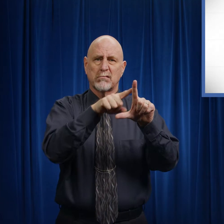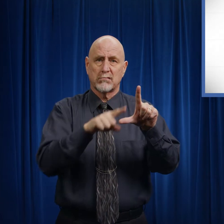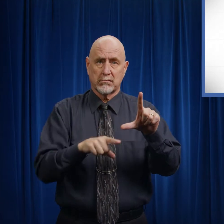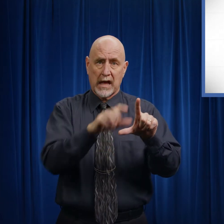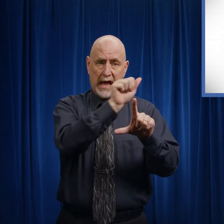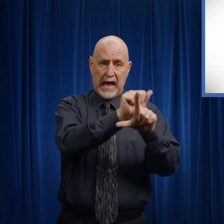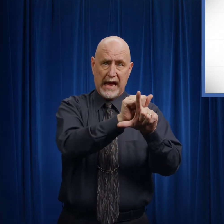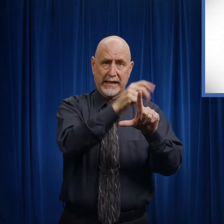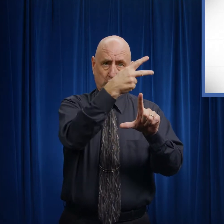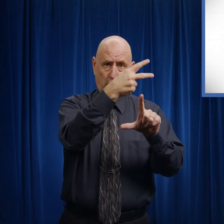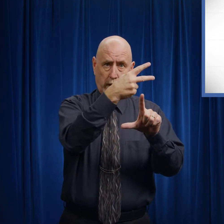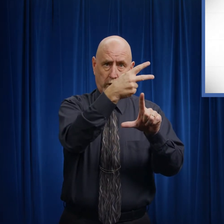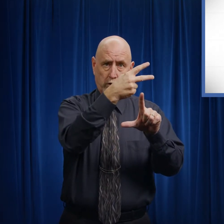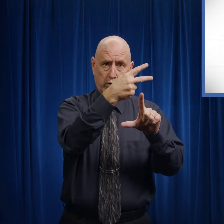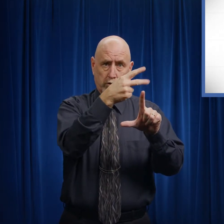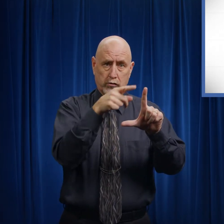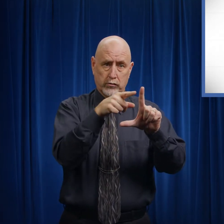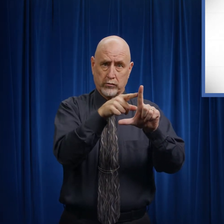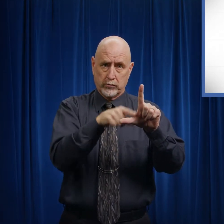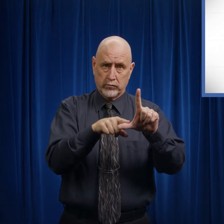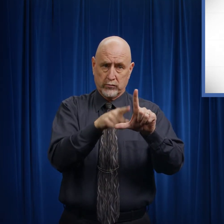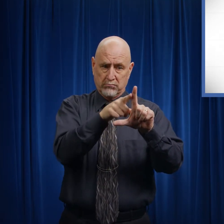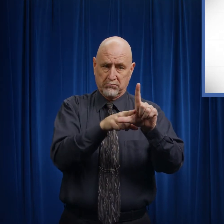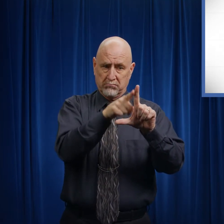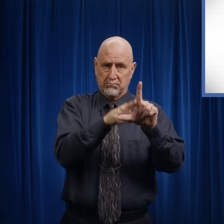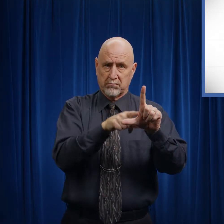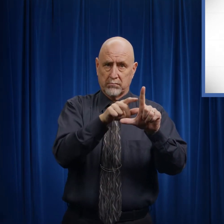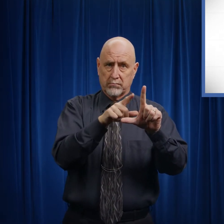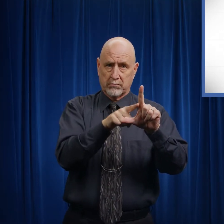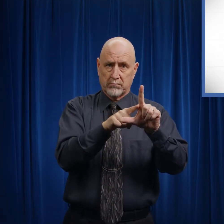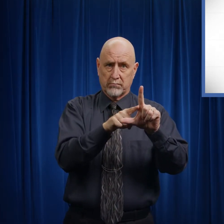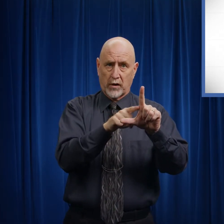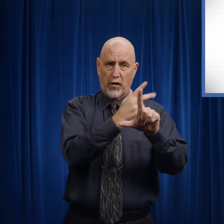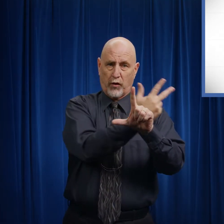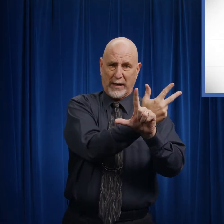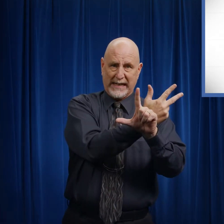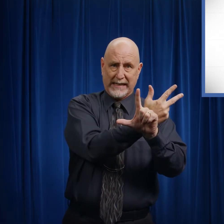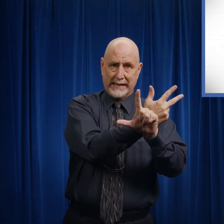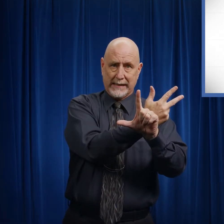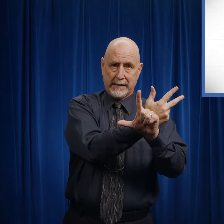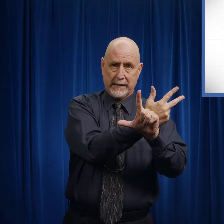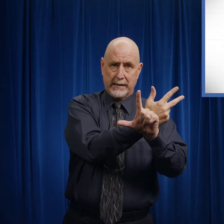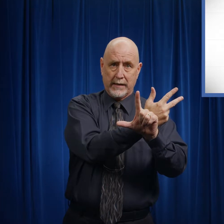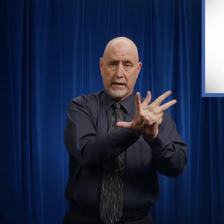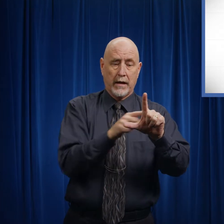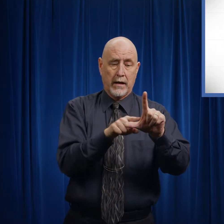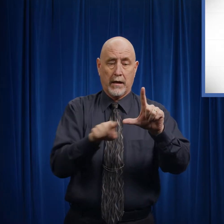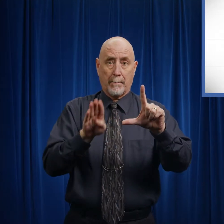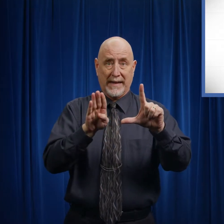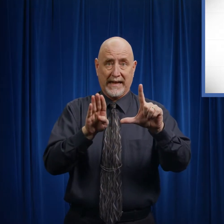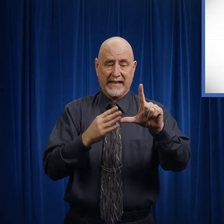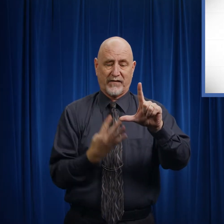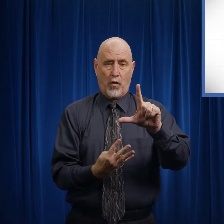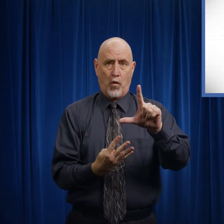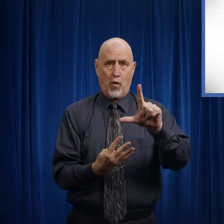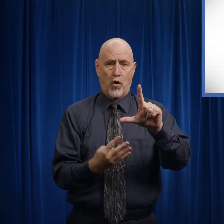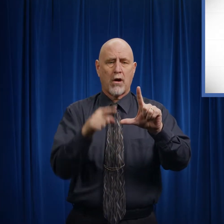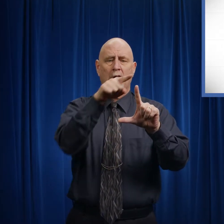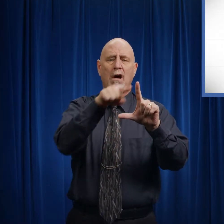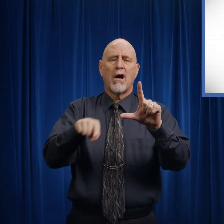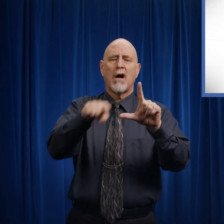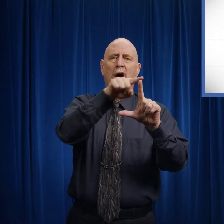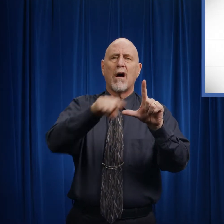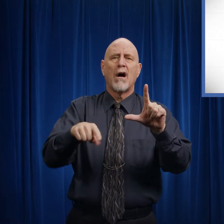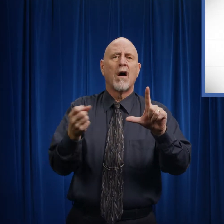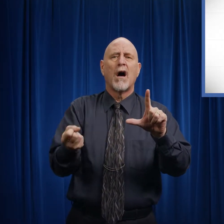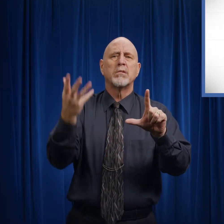Now, if you have a squared being the one side of the triangle 3, and then the other side of the triangle being 4, then what is